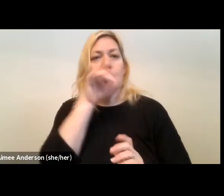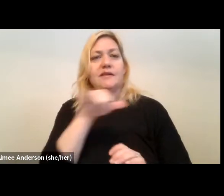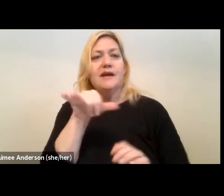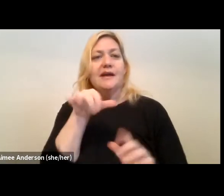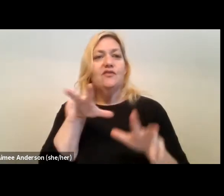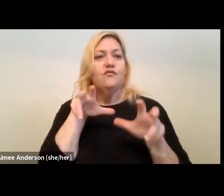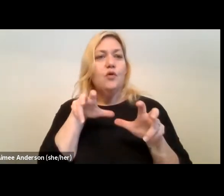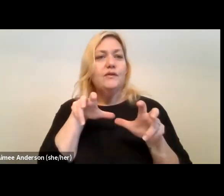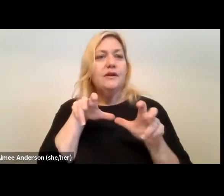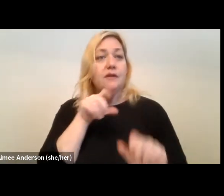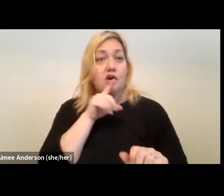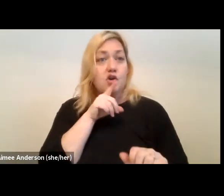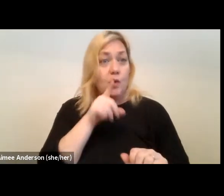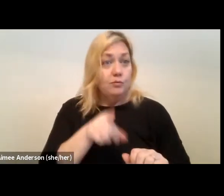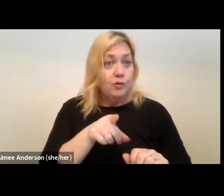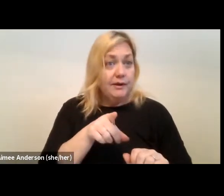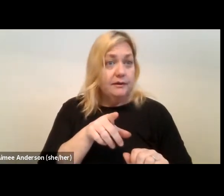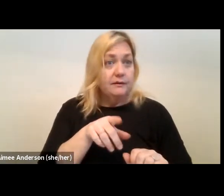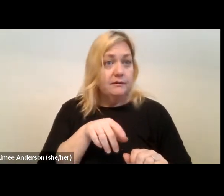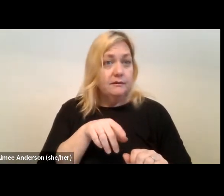You're unmuted, Mr. Alfalca.